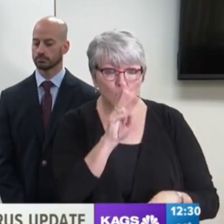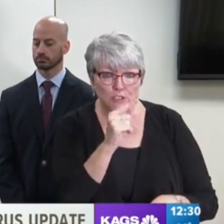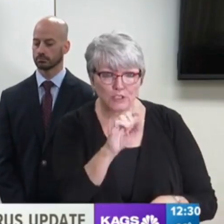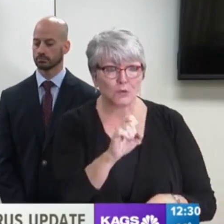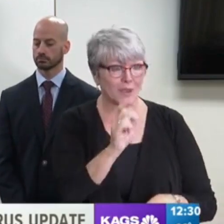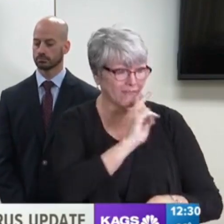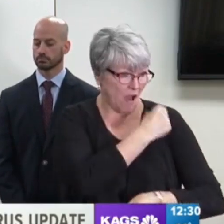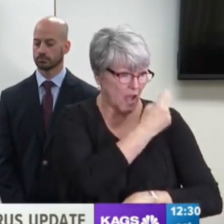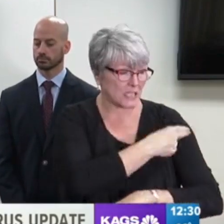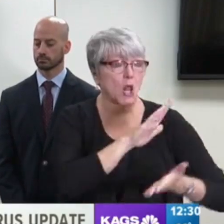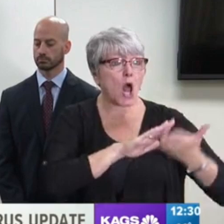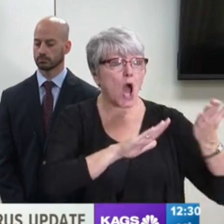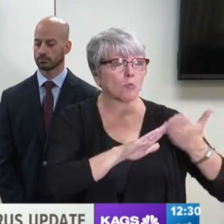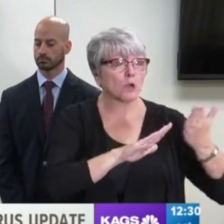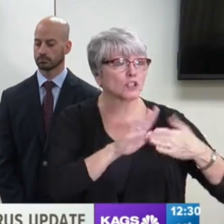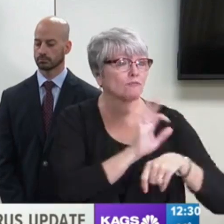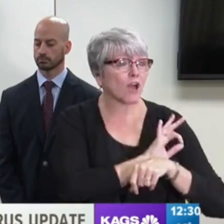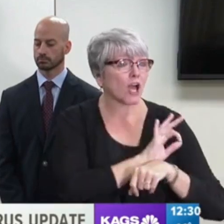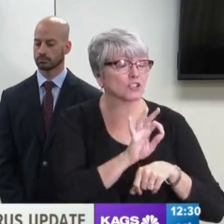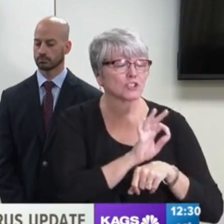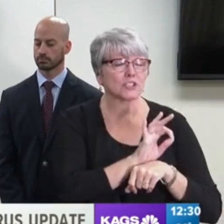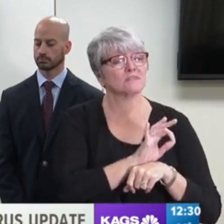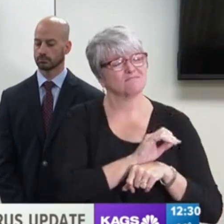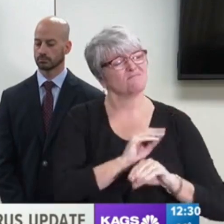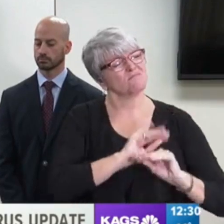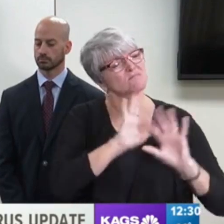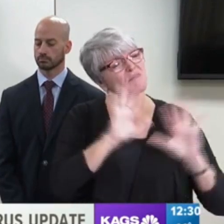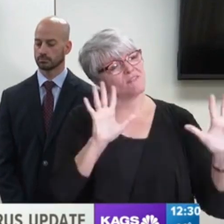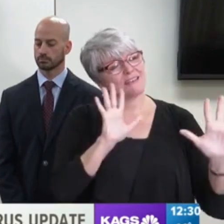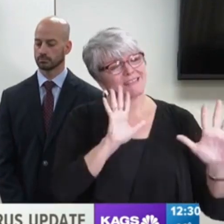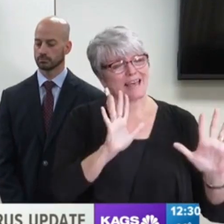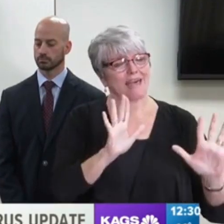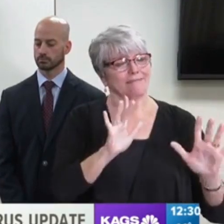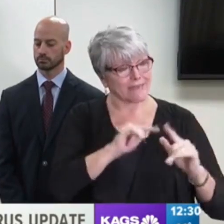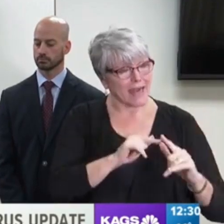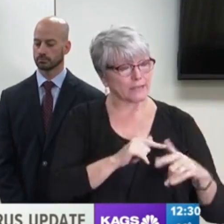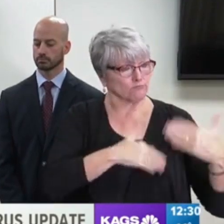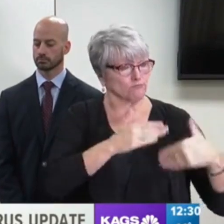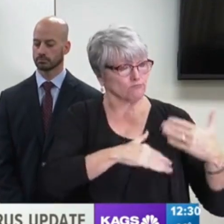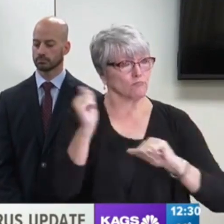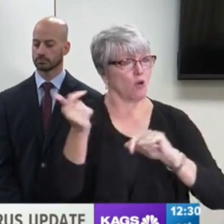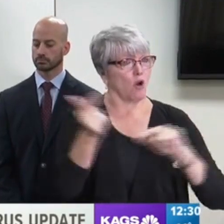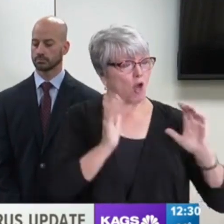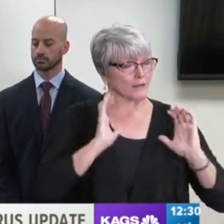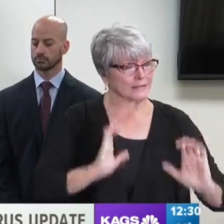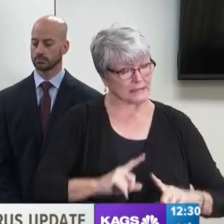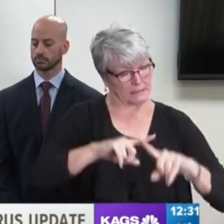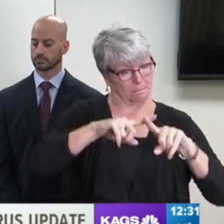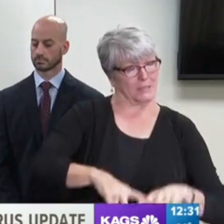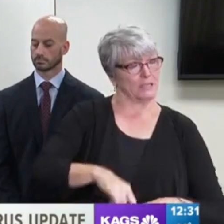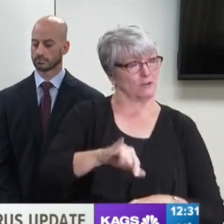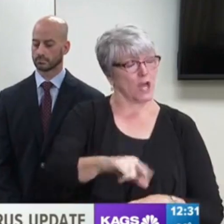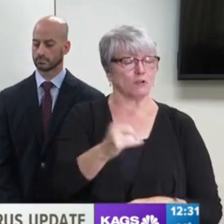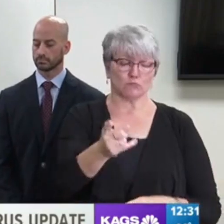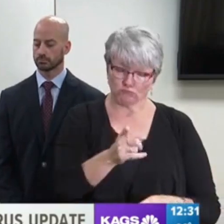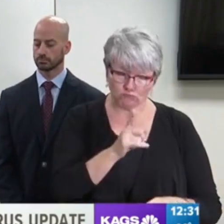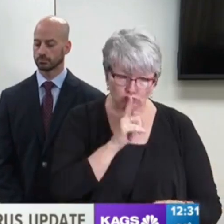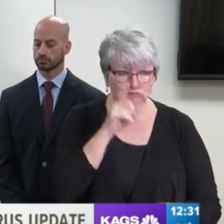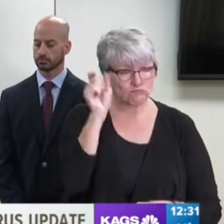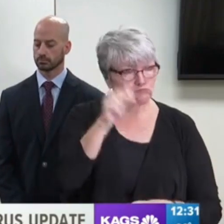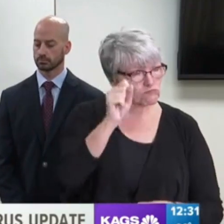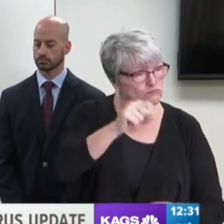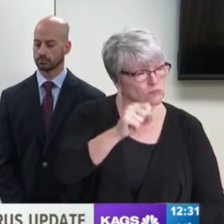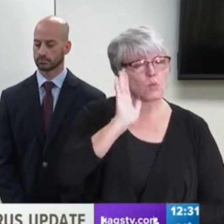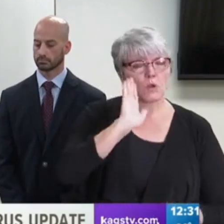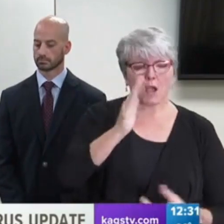hospitals that are operationally functional. Obviously, that is the basic heartbeat that every citizen is counting on right now, and you can rest assured